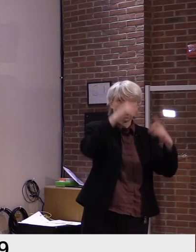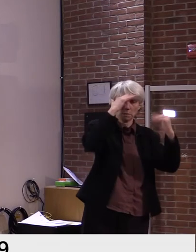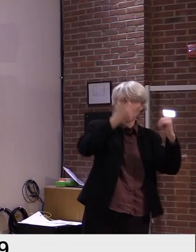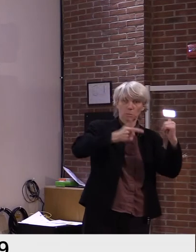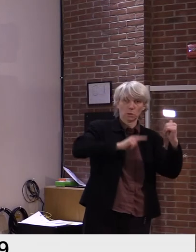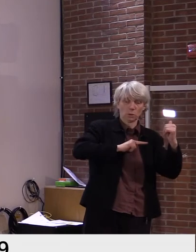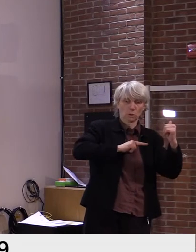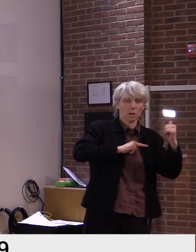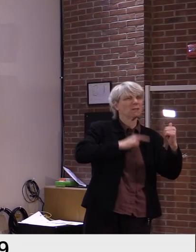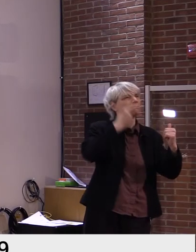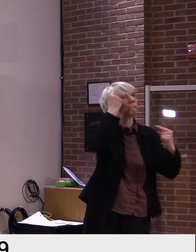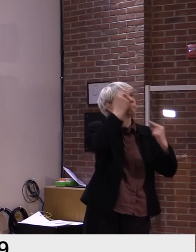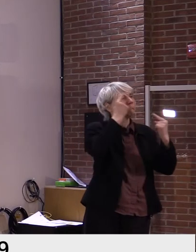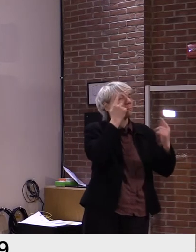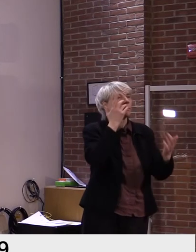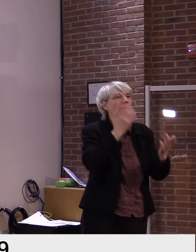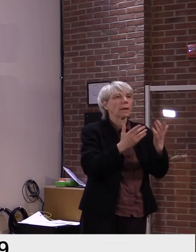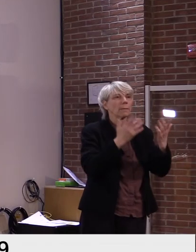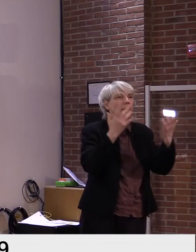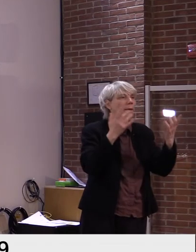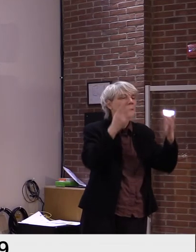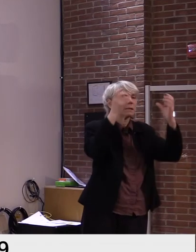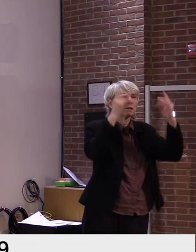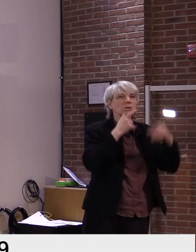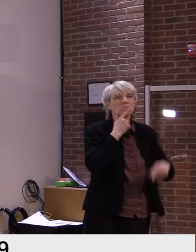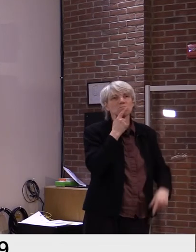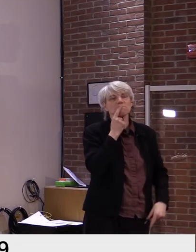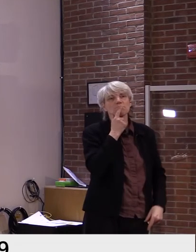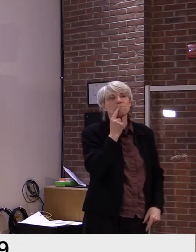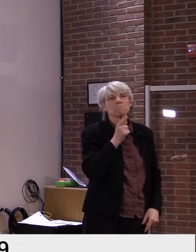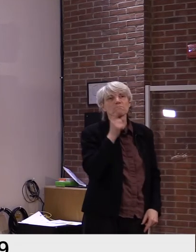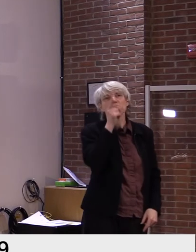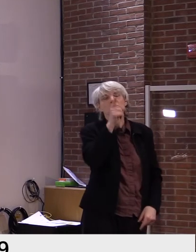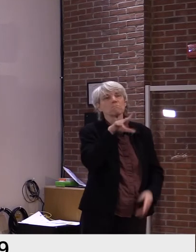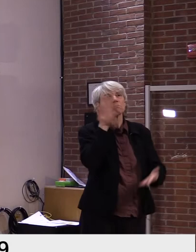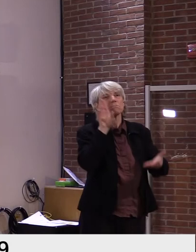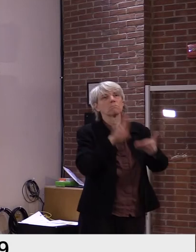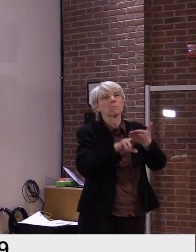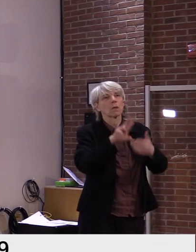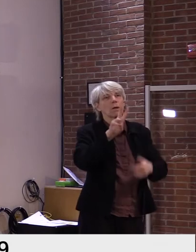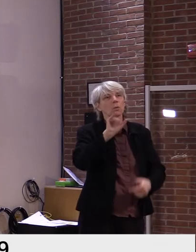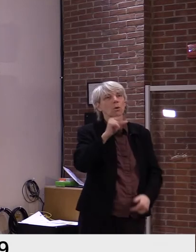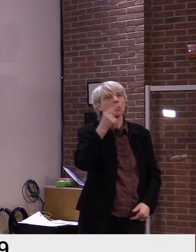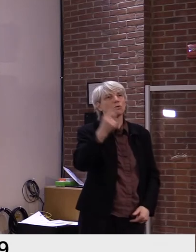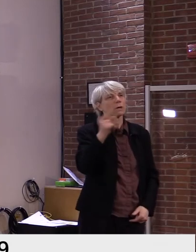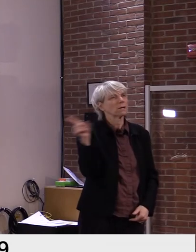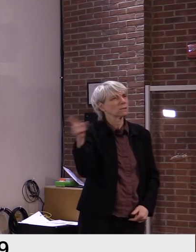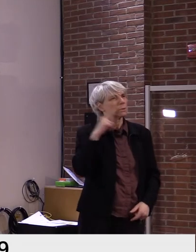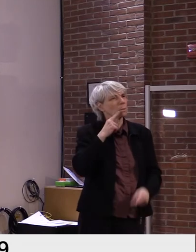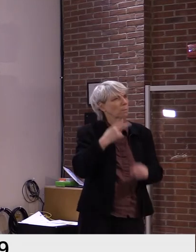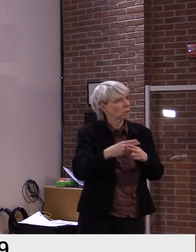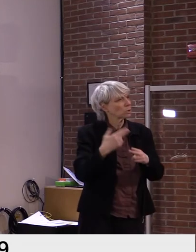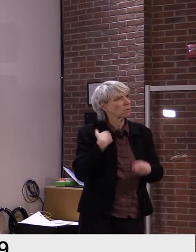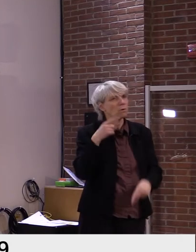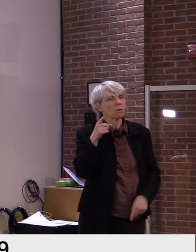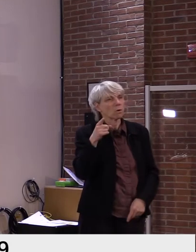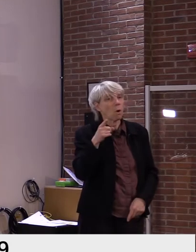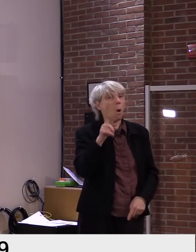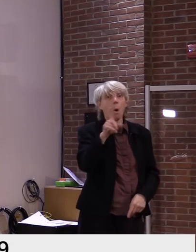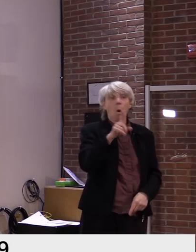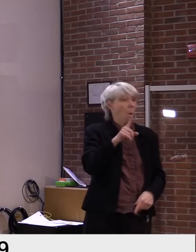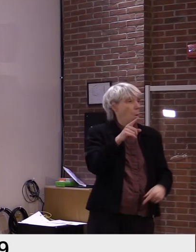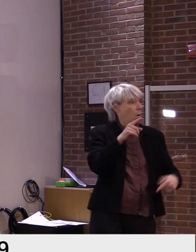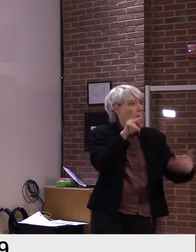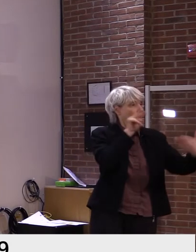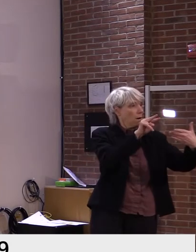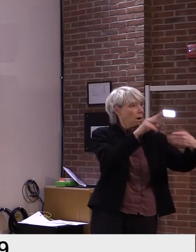may have an opportunity to book at Walgreens through the special sign-up I think you alluded to earlier, or to wait for a